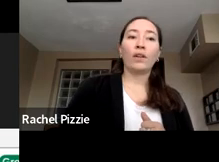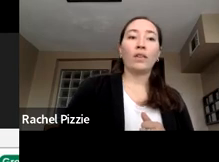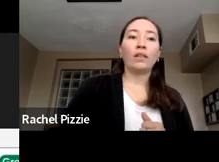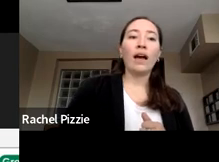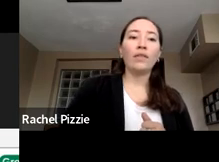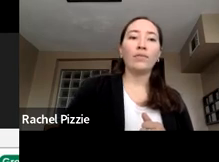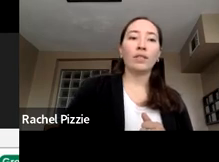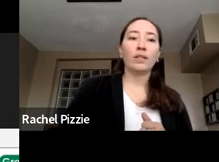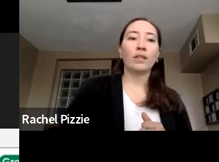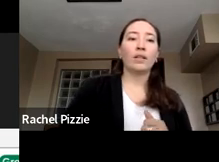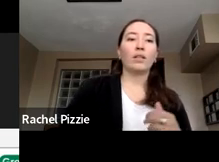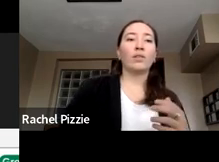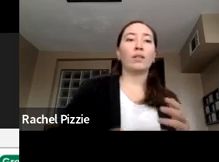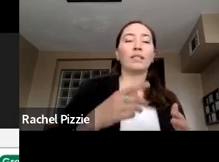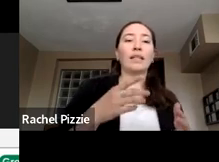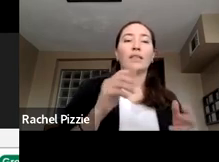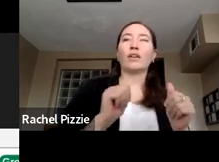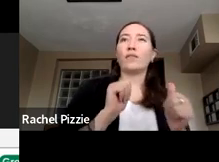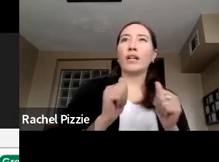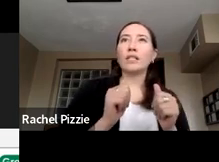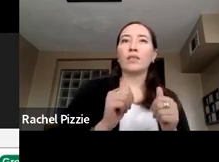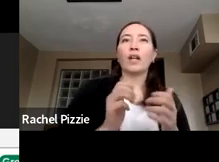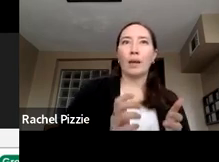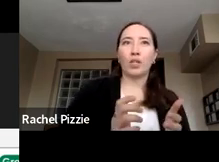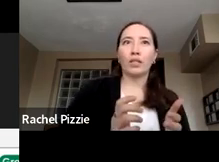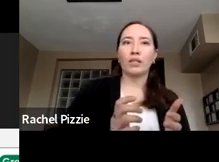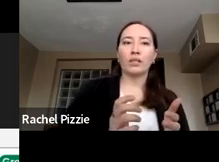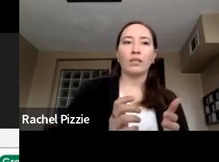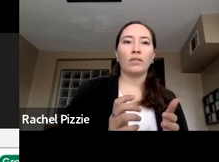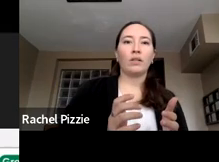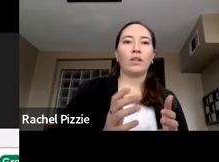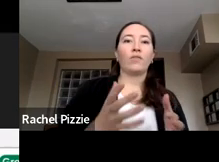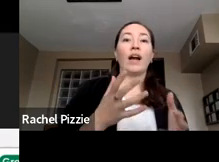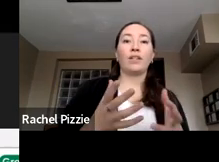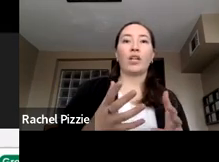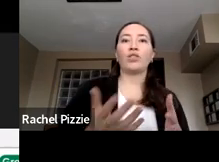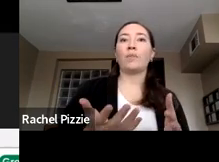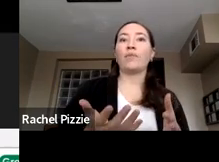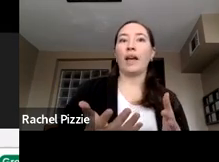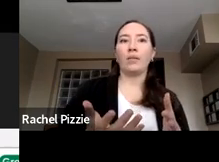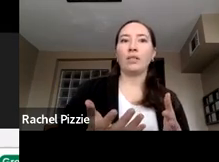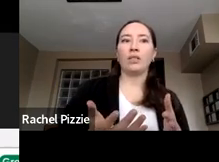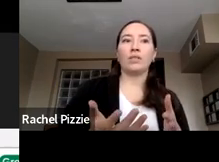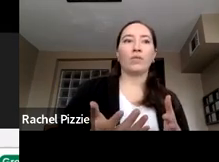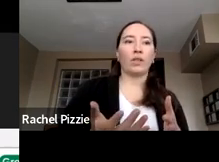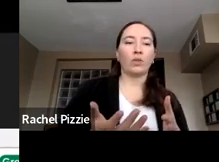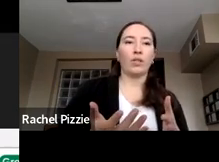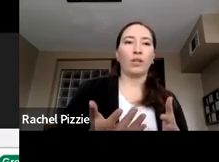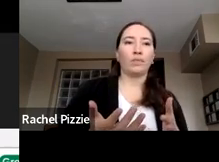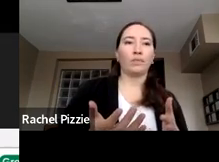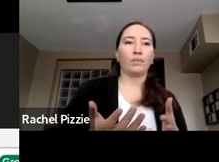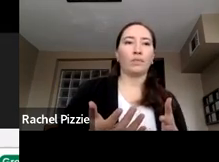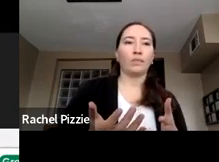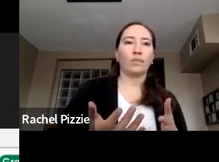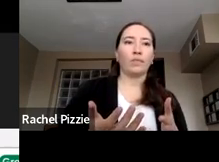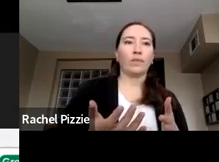Over here on the left, you can see that there are various different options for how to change some of the elements for this question.